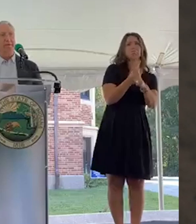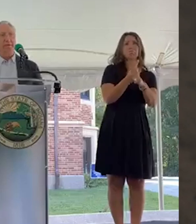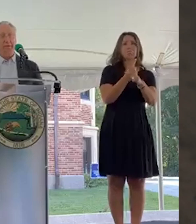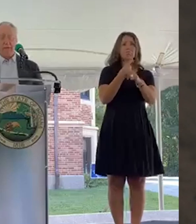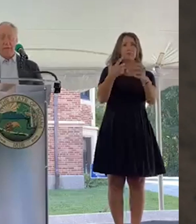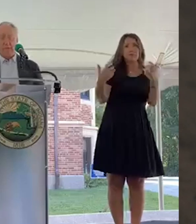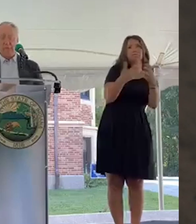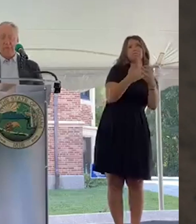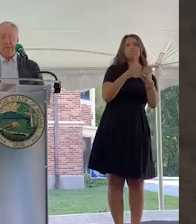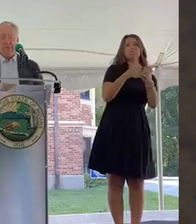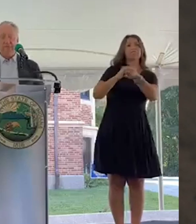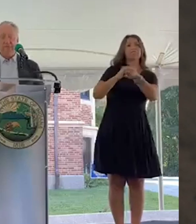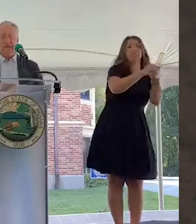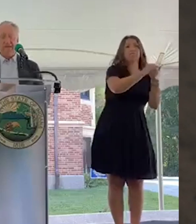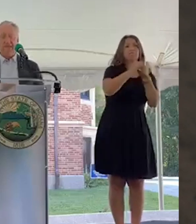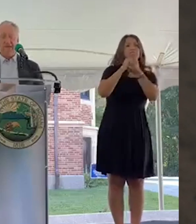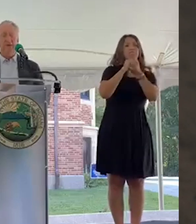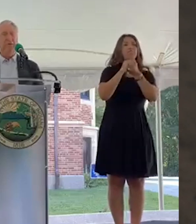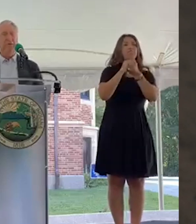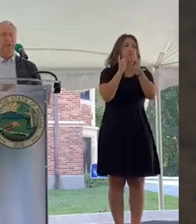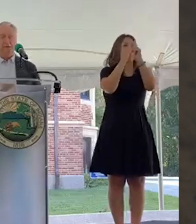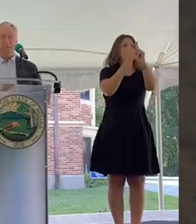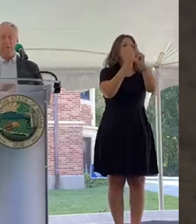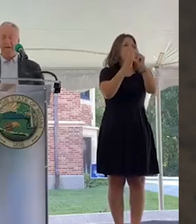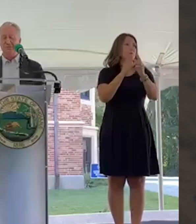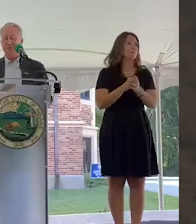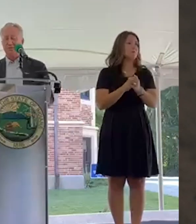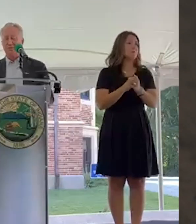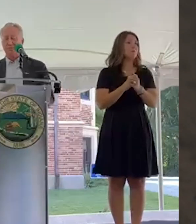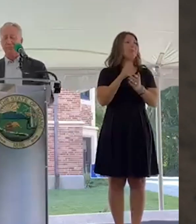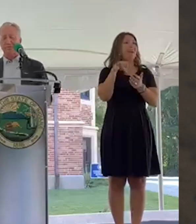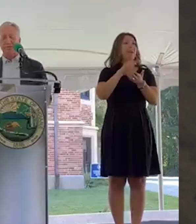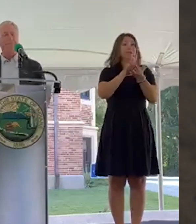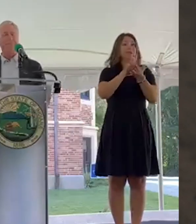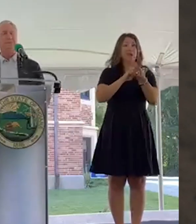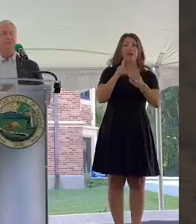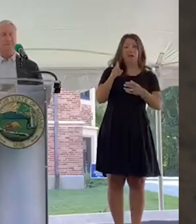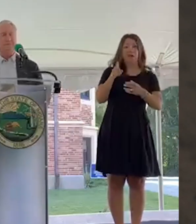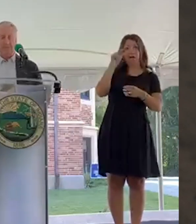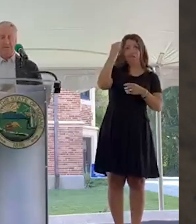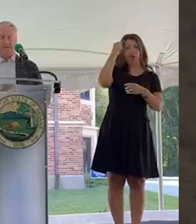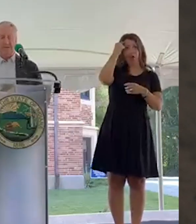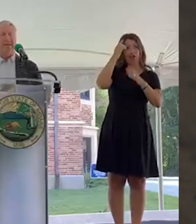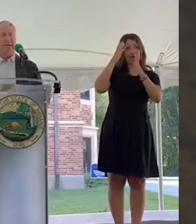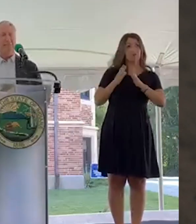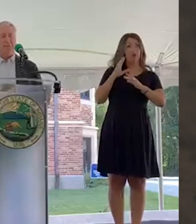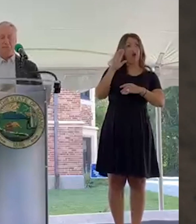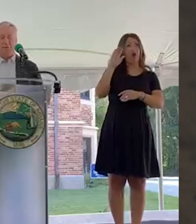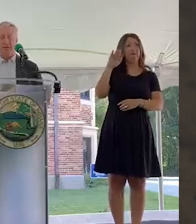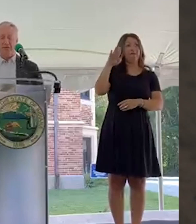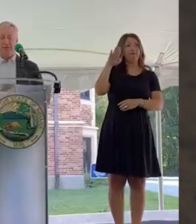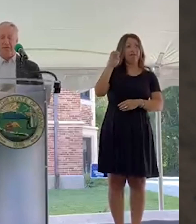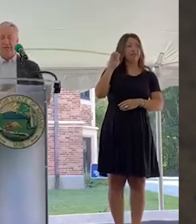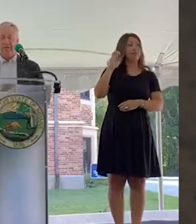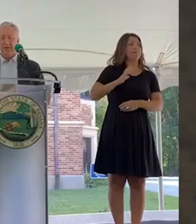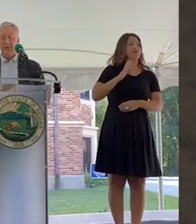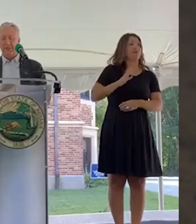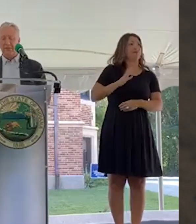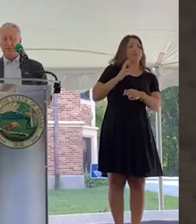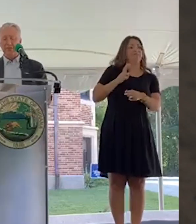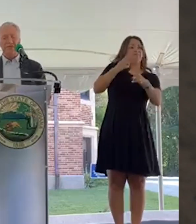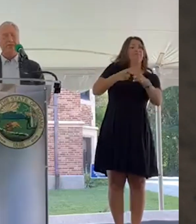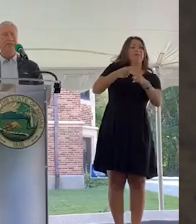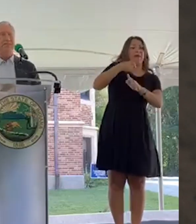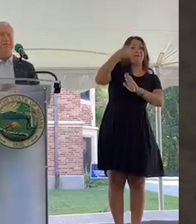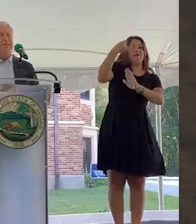manner. In approaching the design of the co-location project, as the governor's office has affectionately named this project,